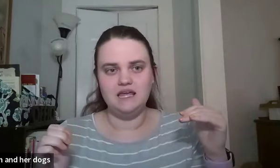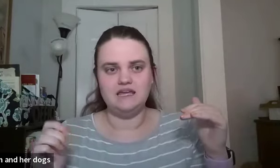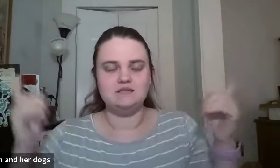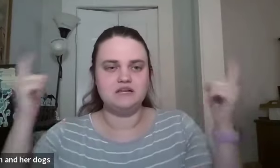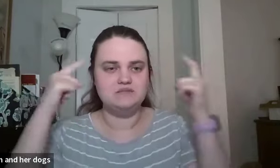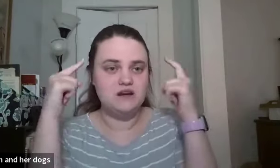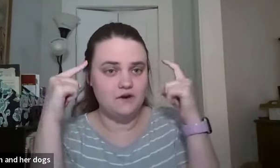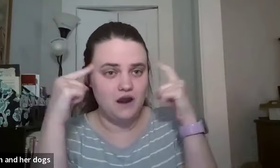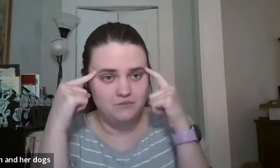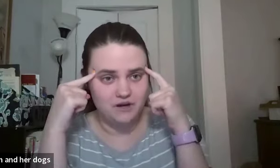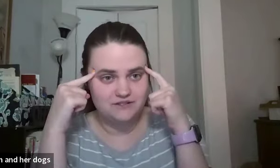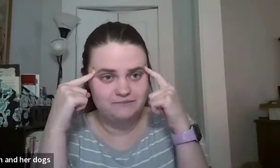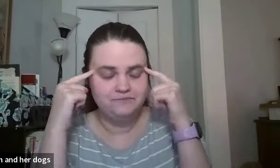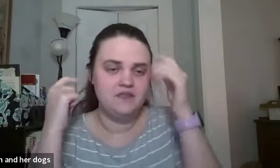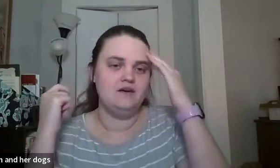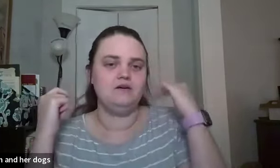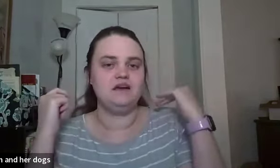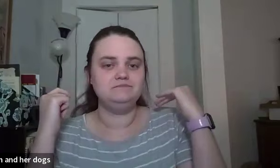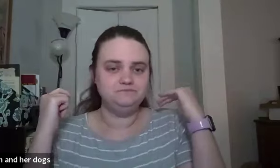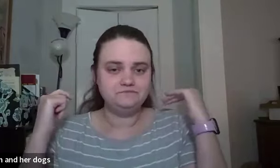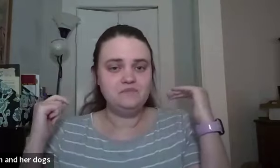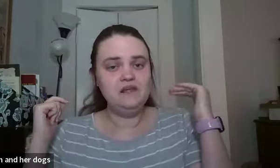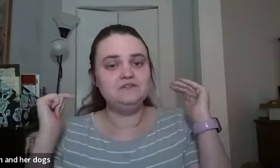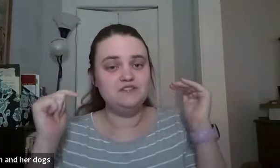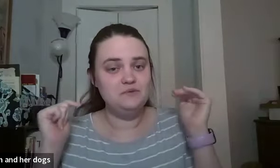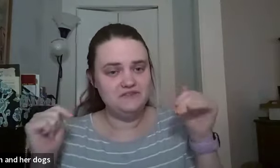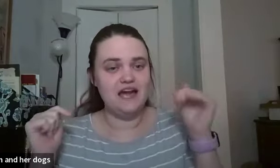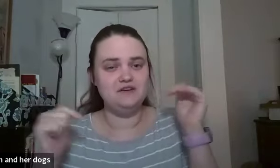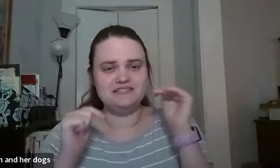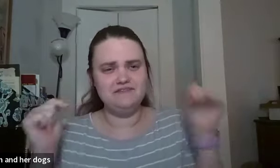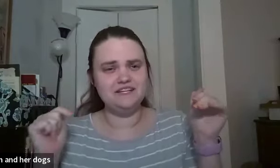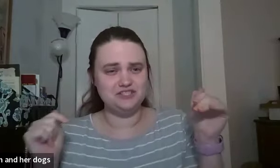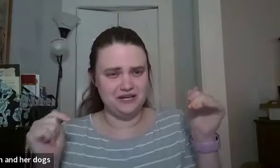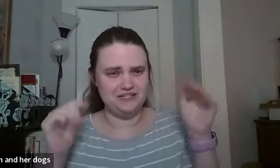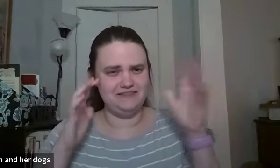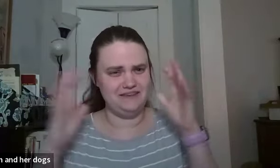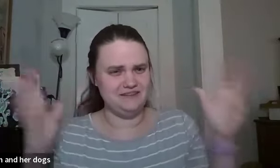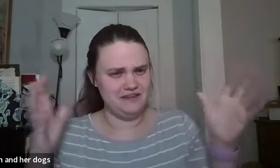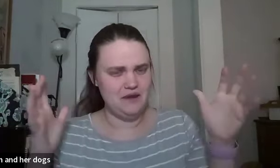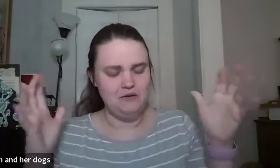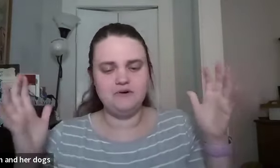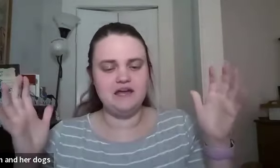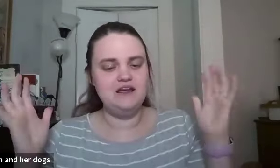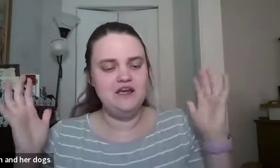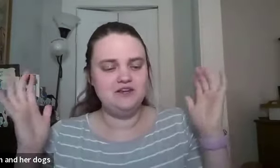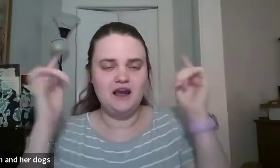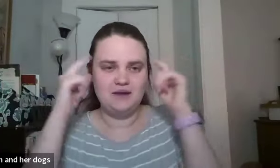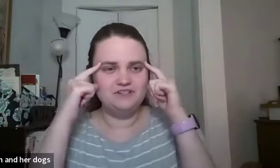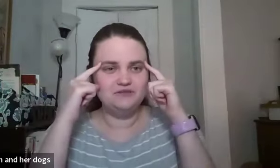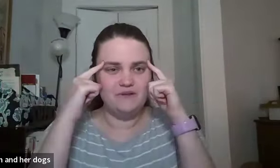is the placement of our eyebrows. Okay. So with that, I know it's kind of like a strange like thing to think about, but your eyebrows are really